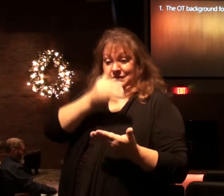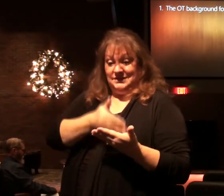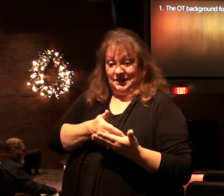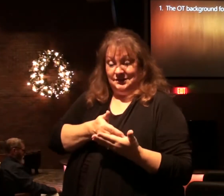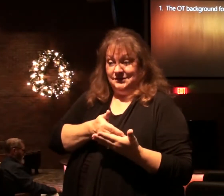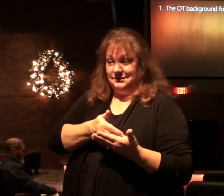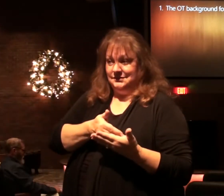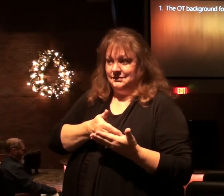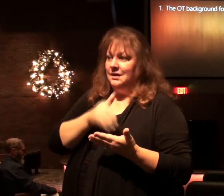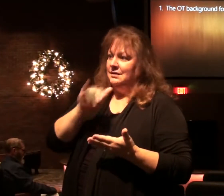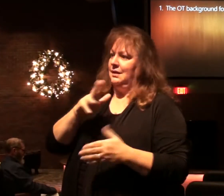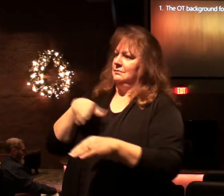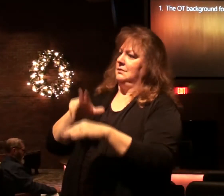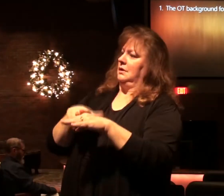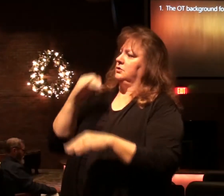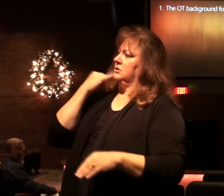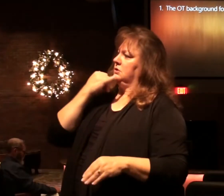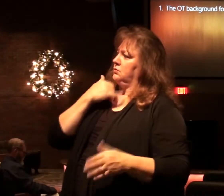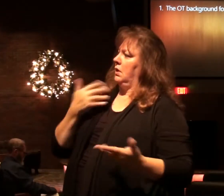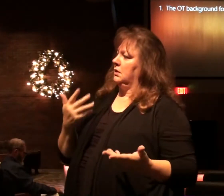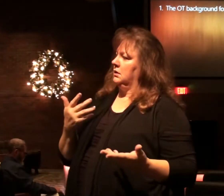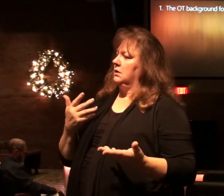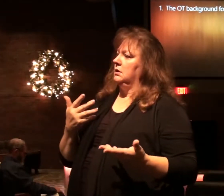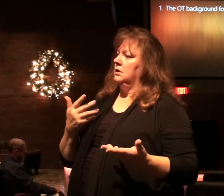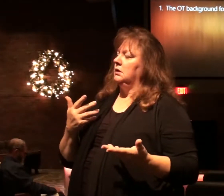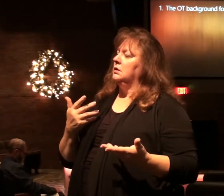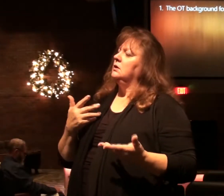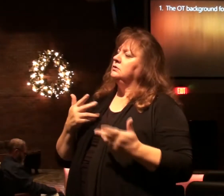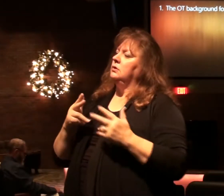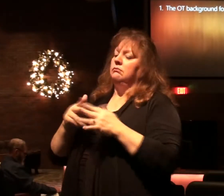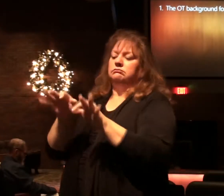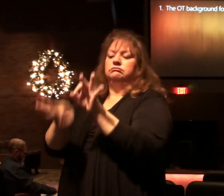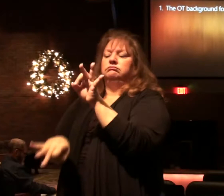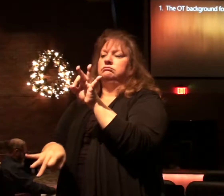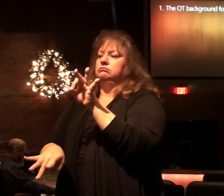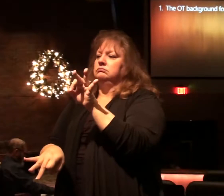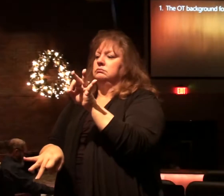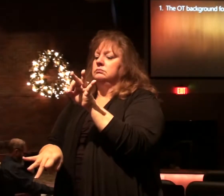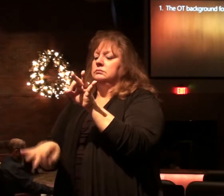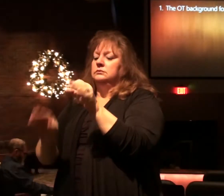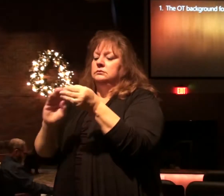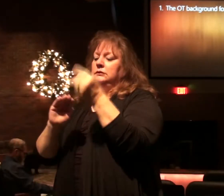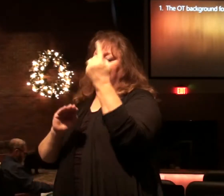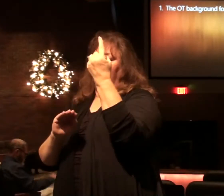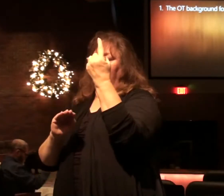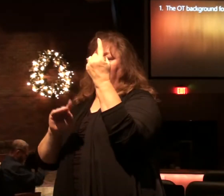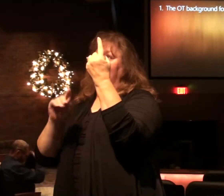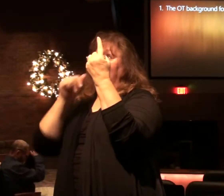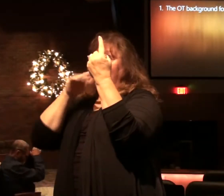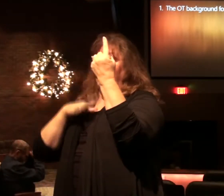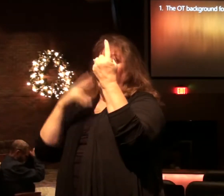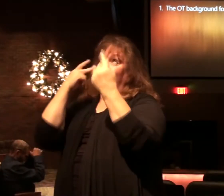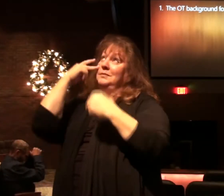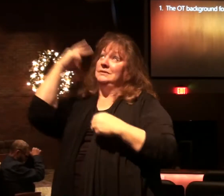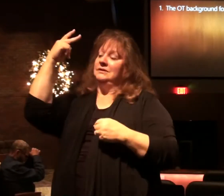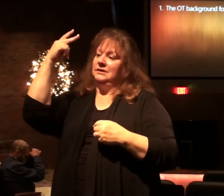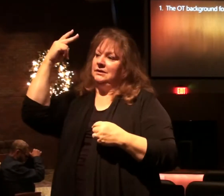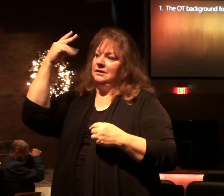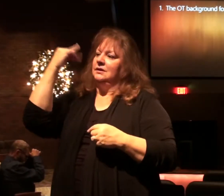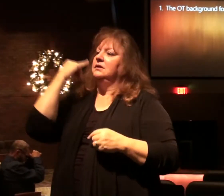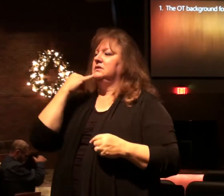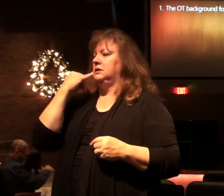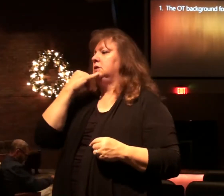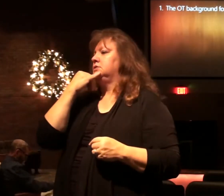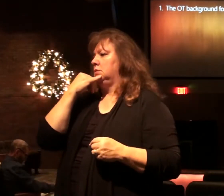It's the nation Israel. So I think very simply, the first reason I think this is the nation Israel being